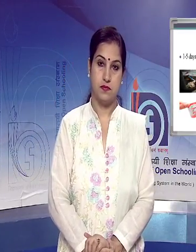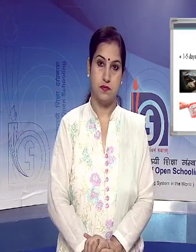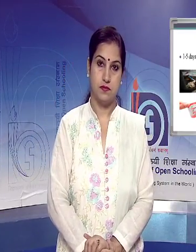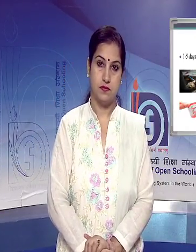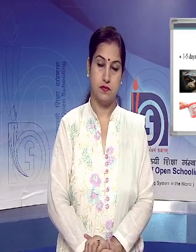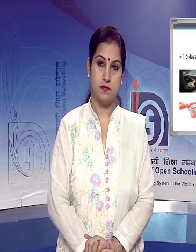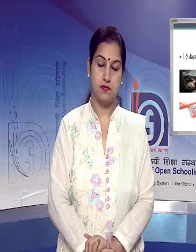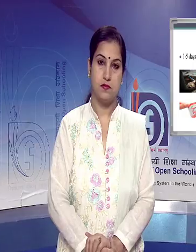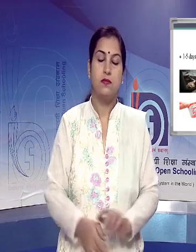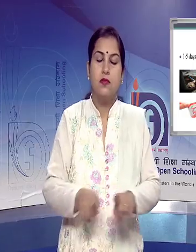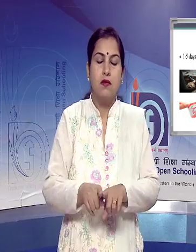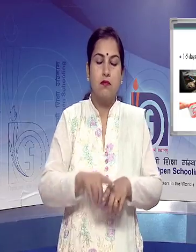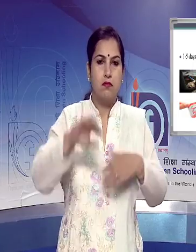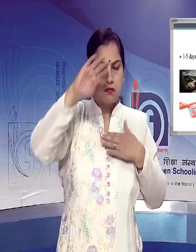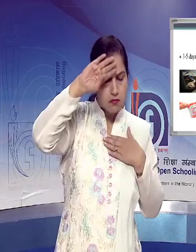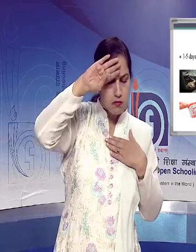And the management of the patient.